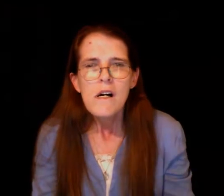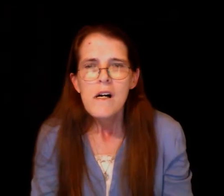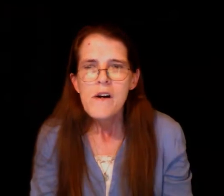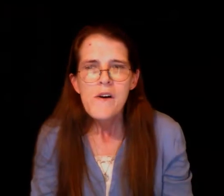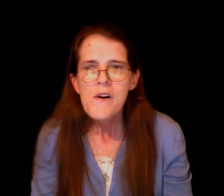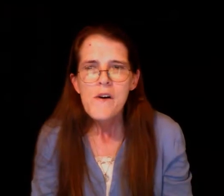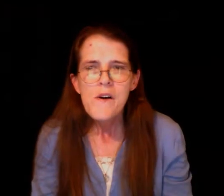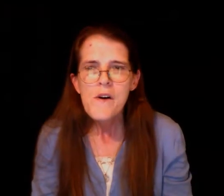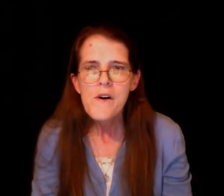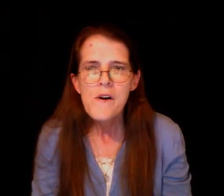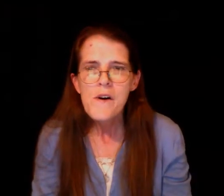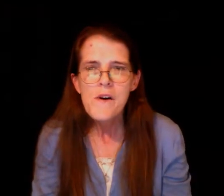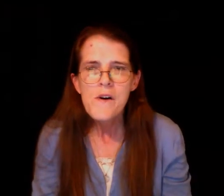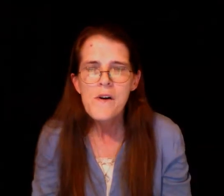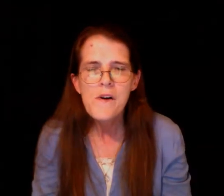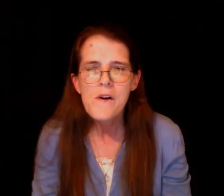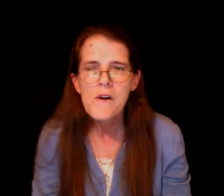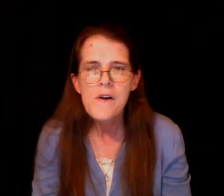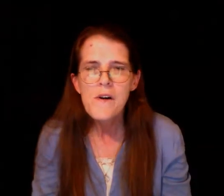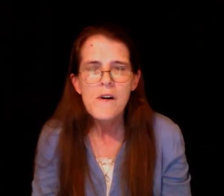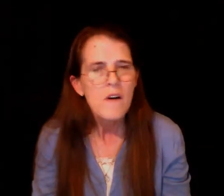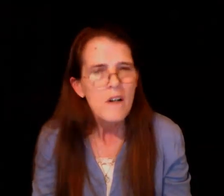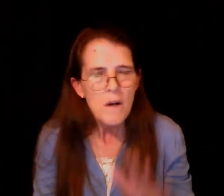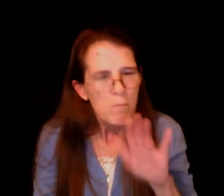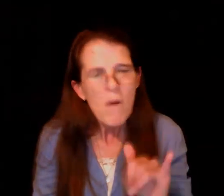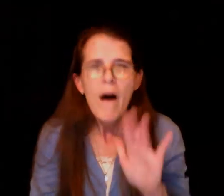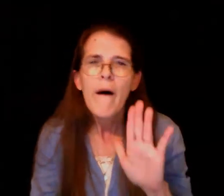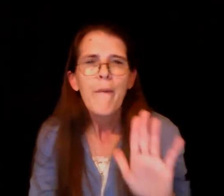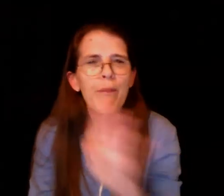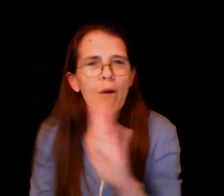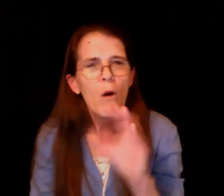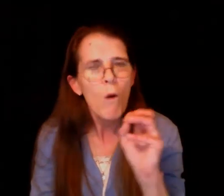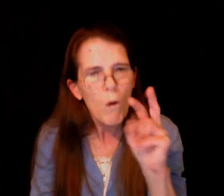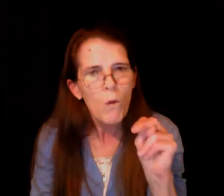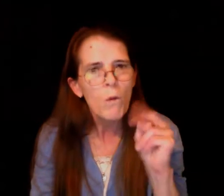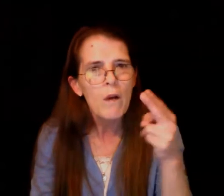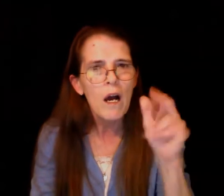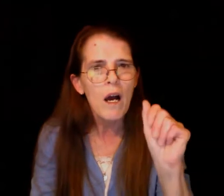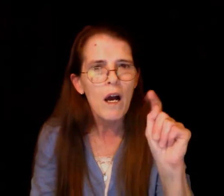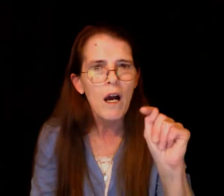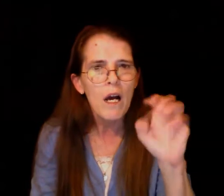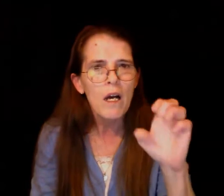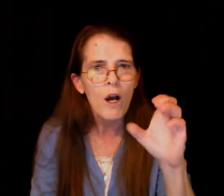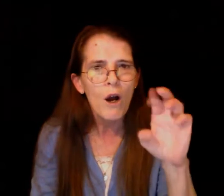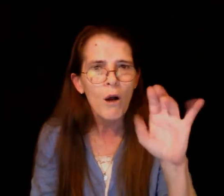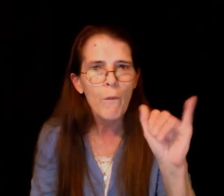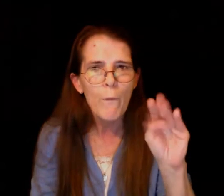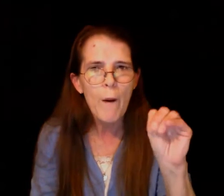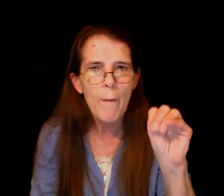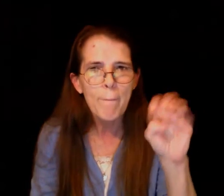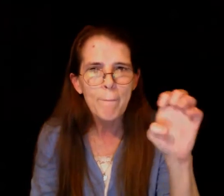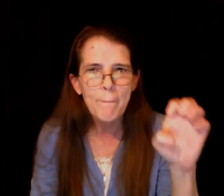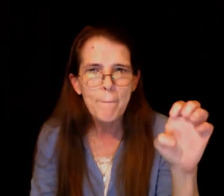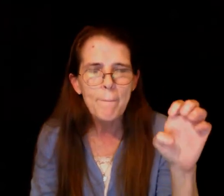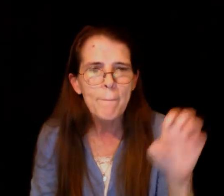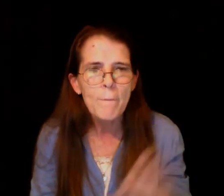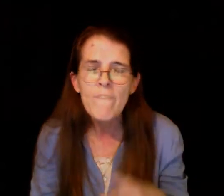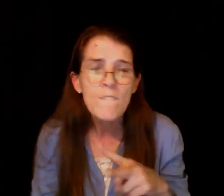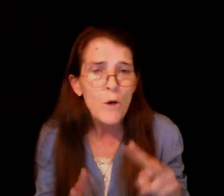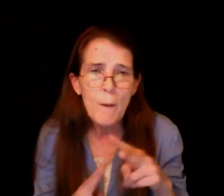it. Can I have some, please? Oh. I want some, please. Are you eating grandma's